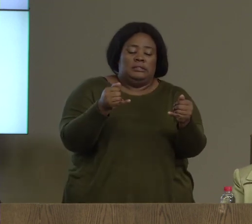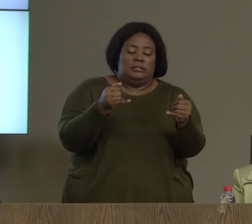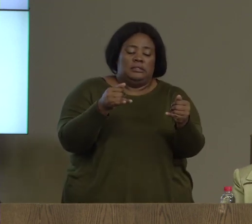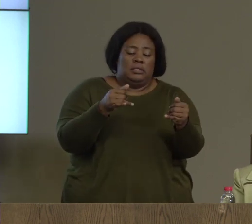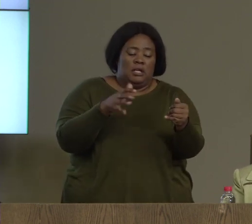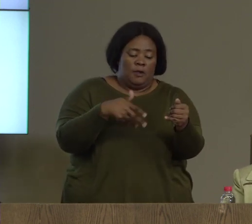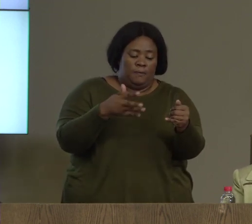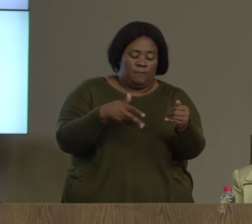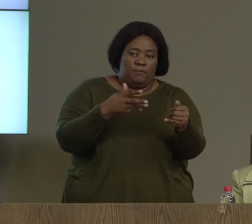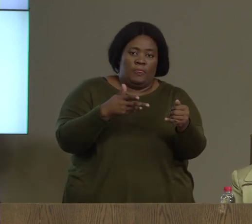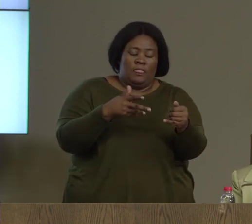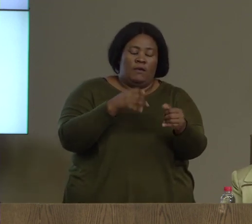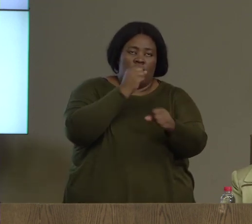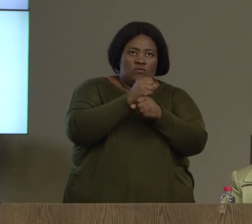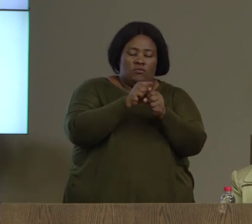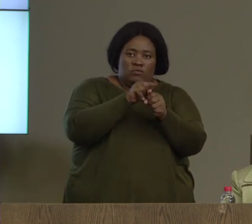the